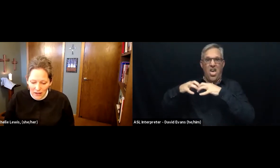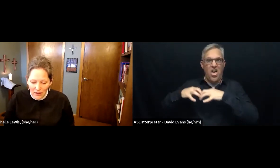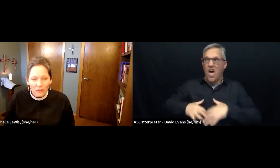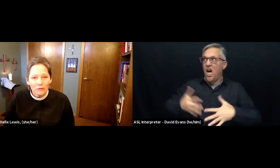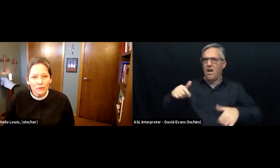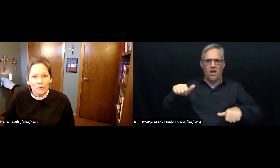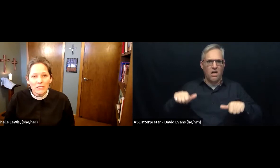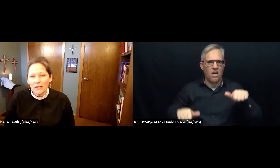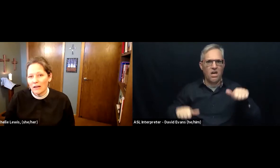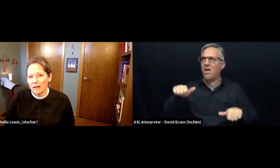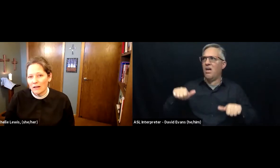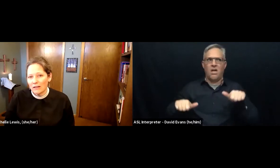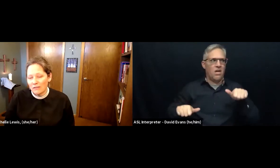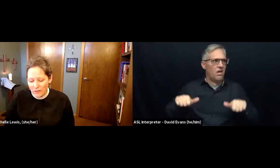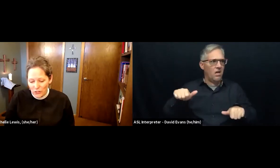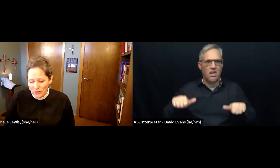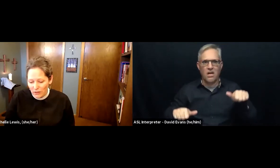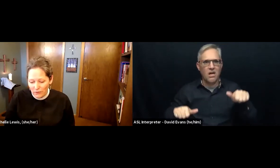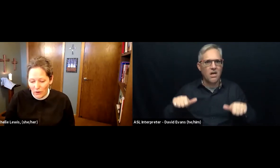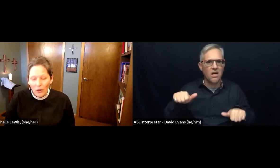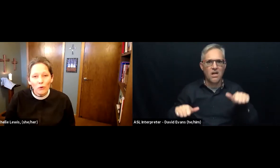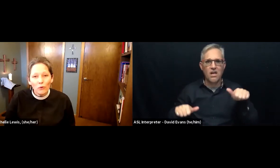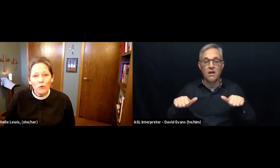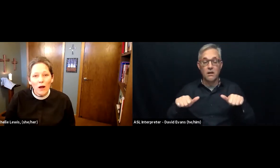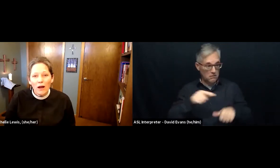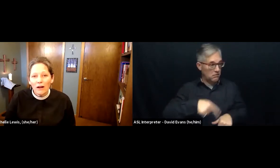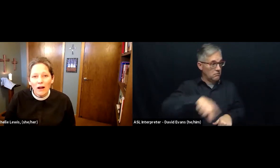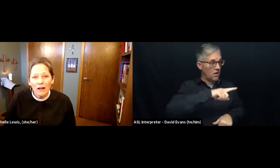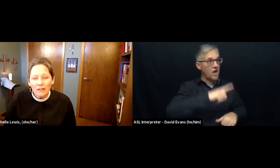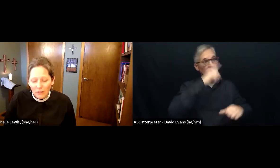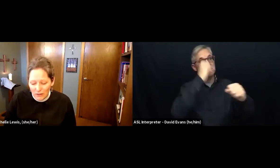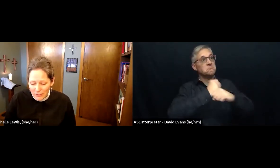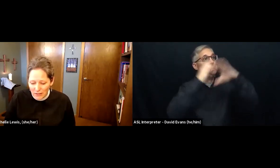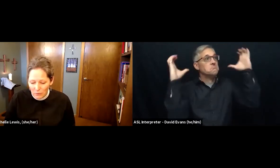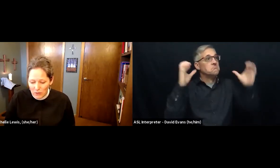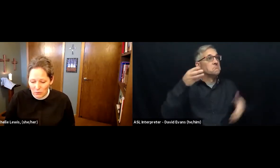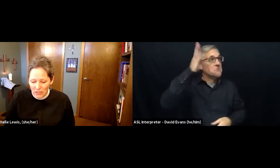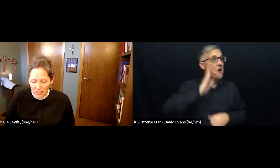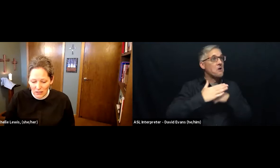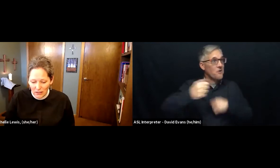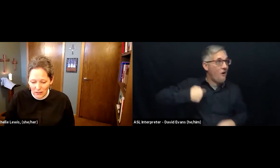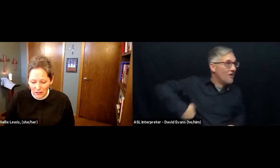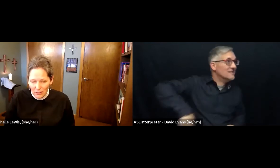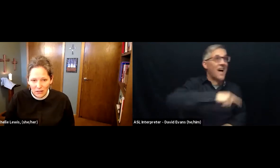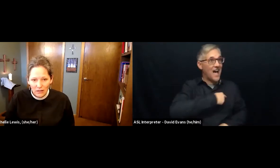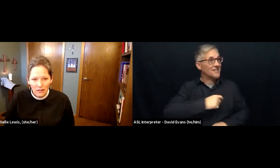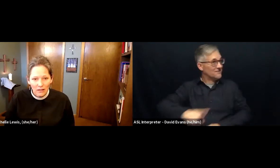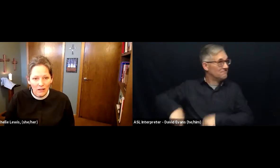And they are losing the vision of who God calls them to be.